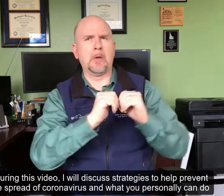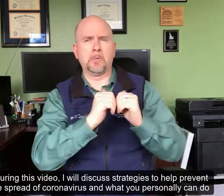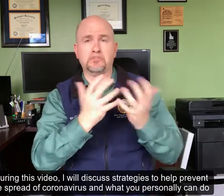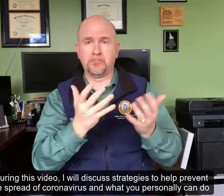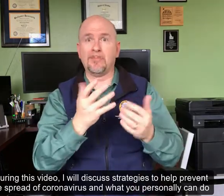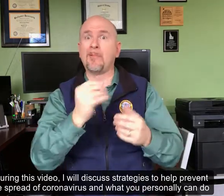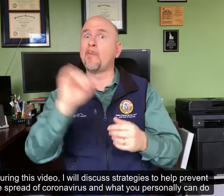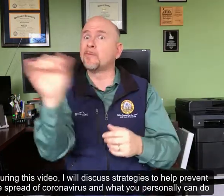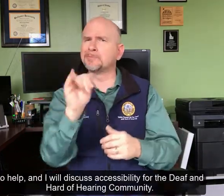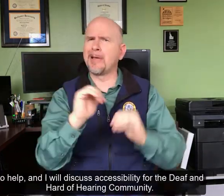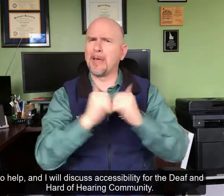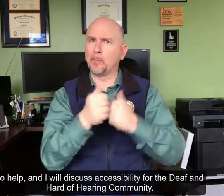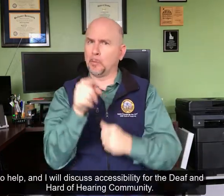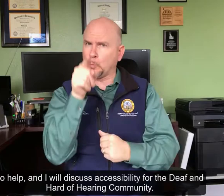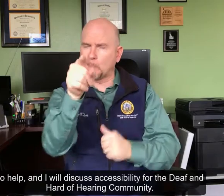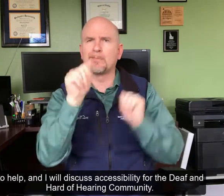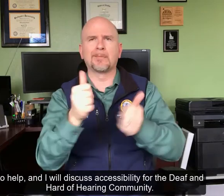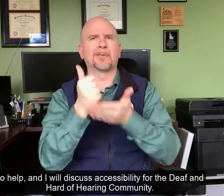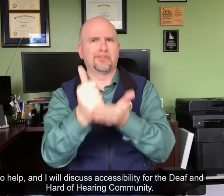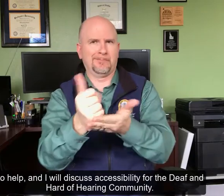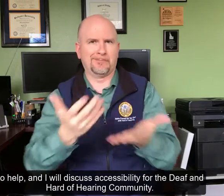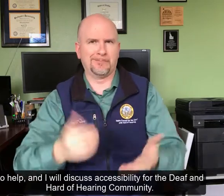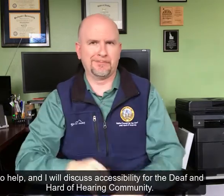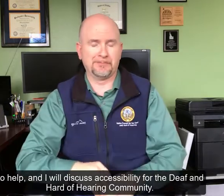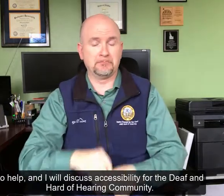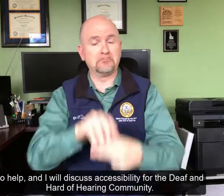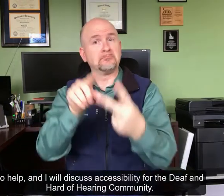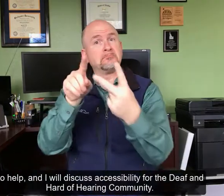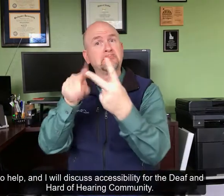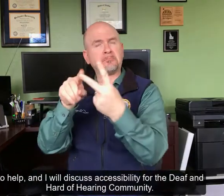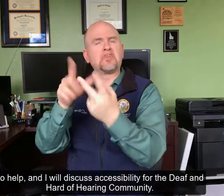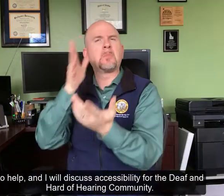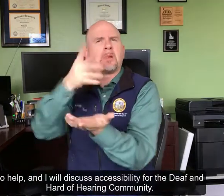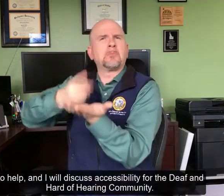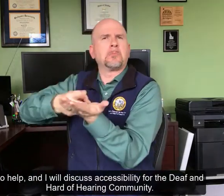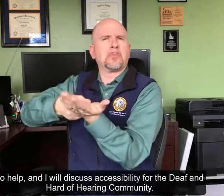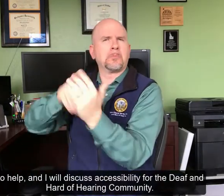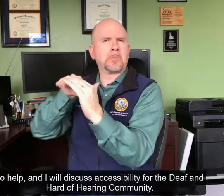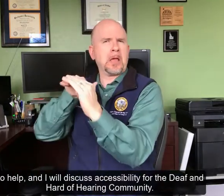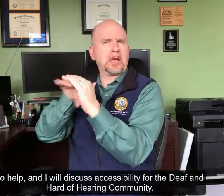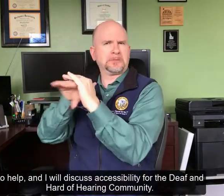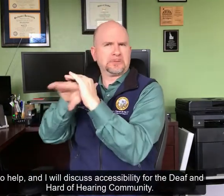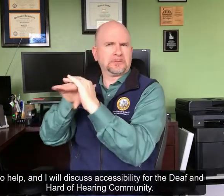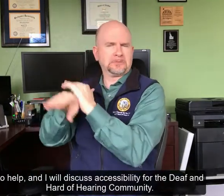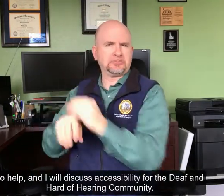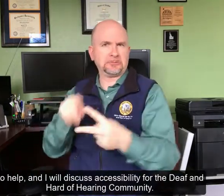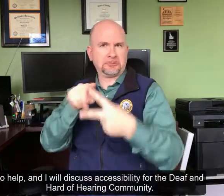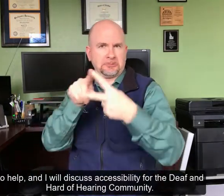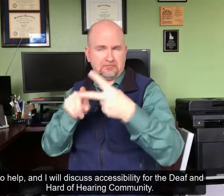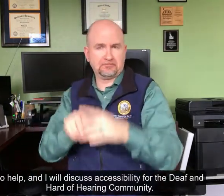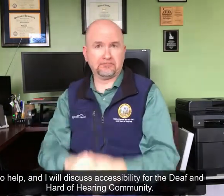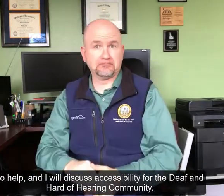do to help, and I will discuss accessibility for the deaf and hard of hearing community.